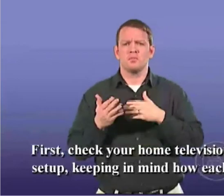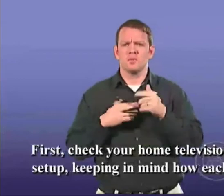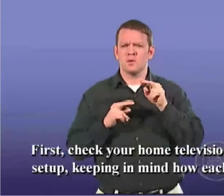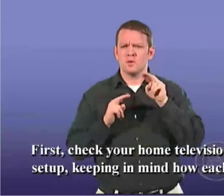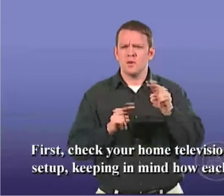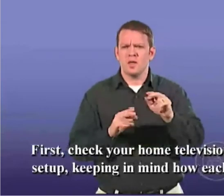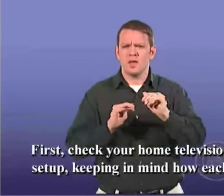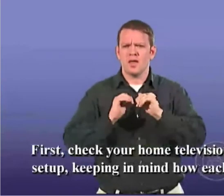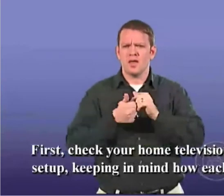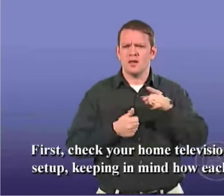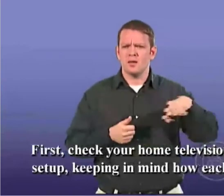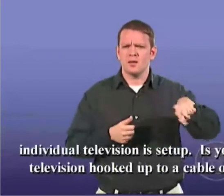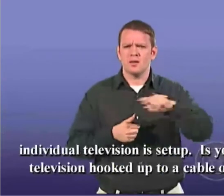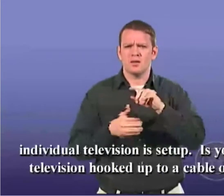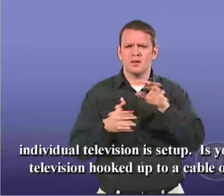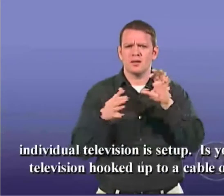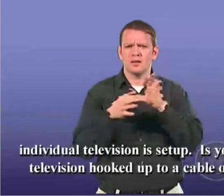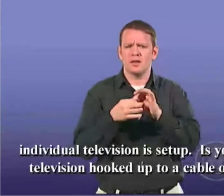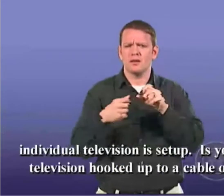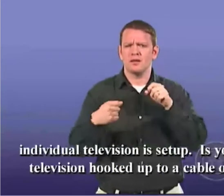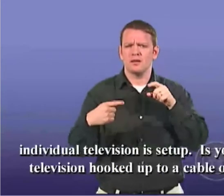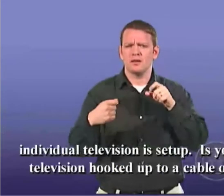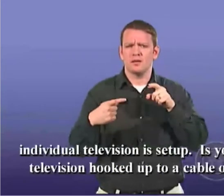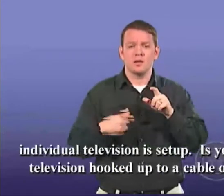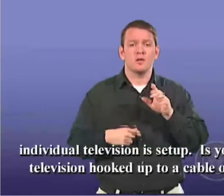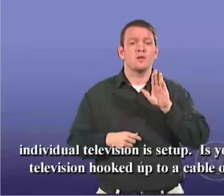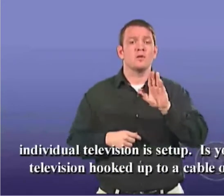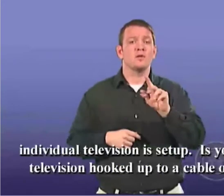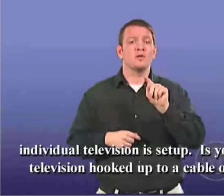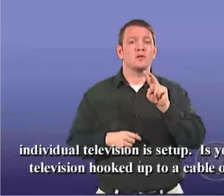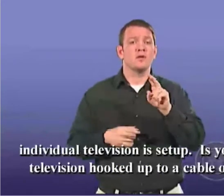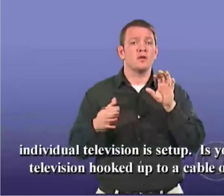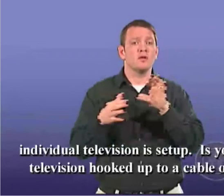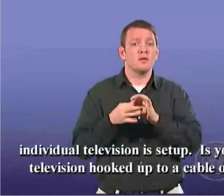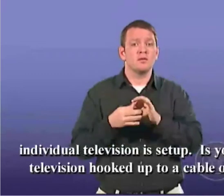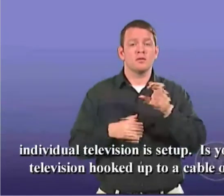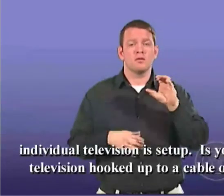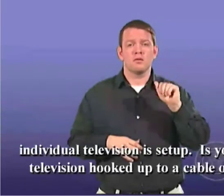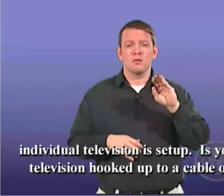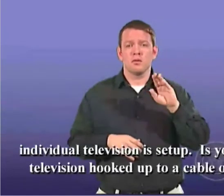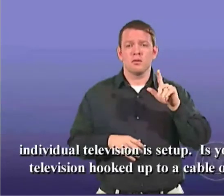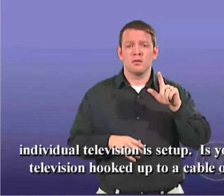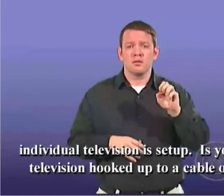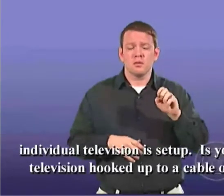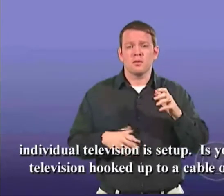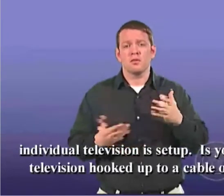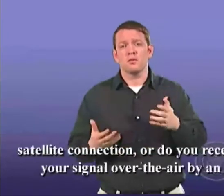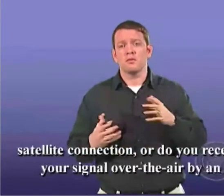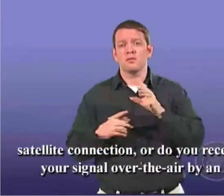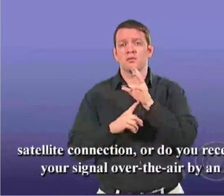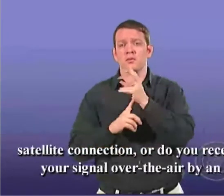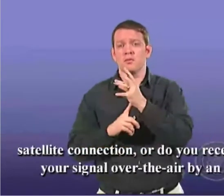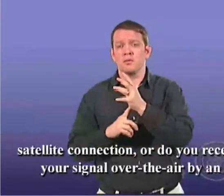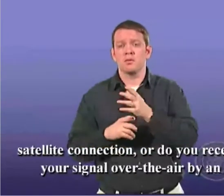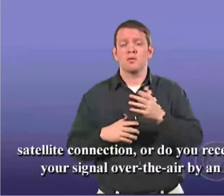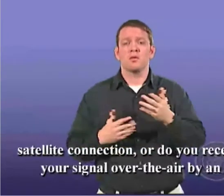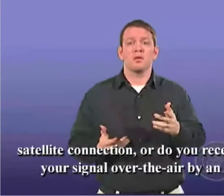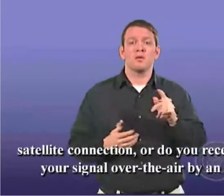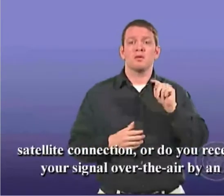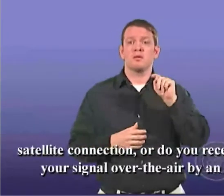in mind how each individual television is set up. Is your TV hooked up to a cable or satellite connection?